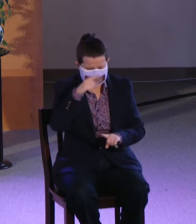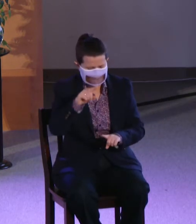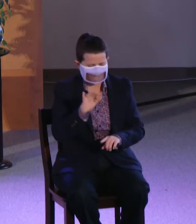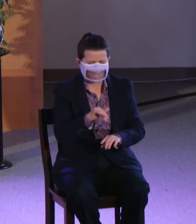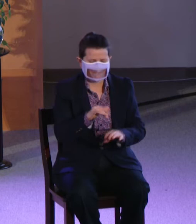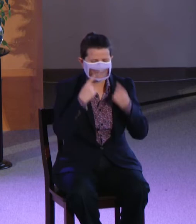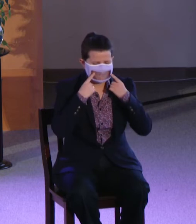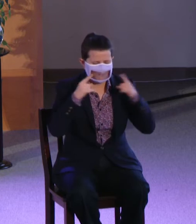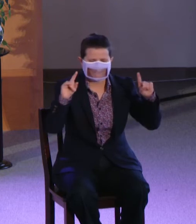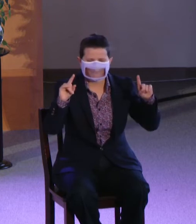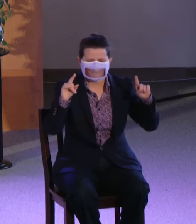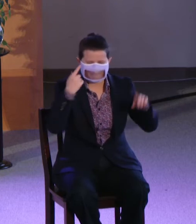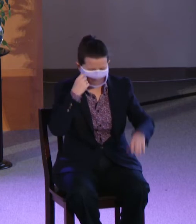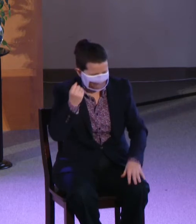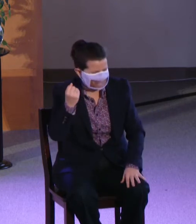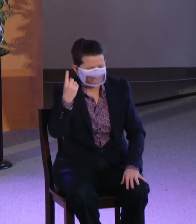Who you are is spirit,